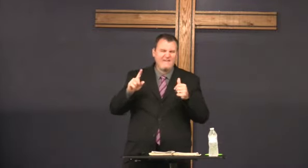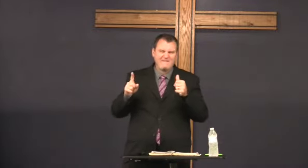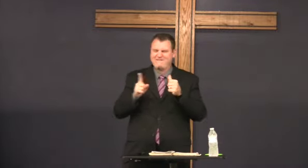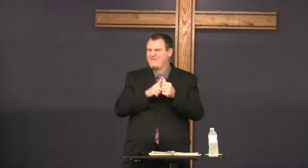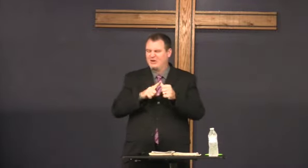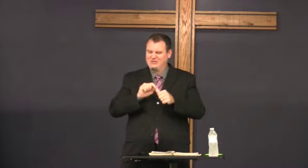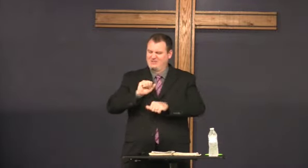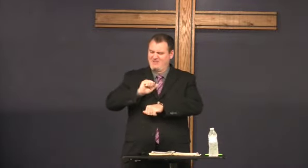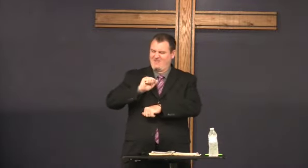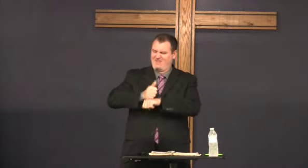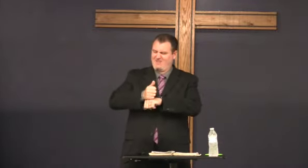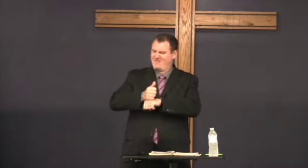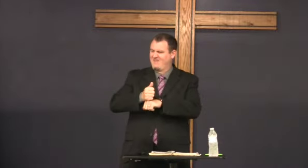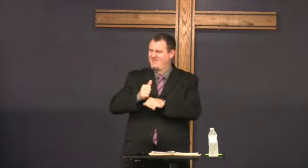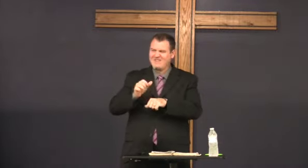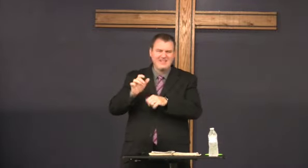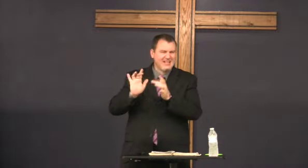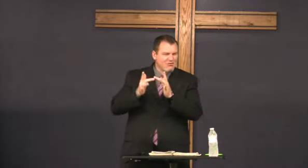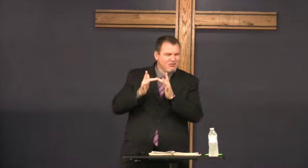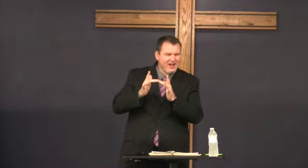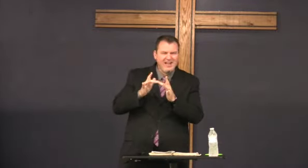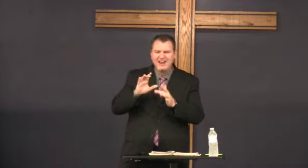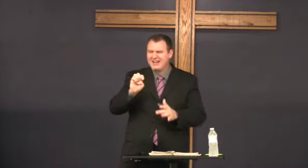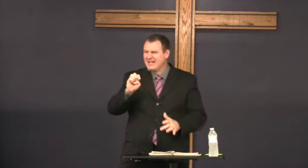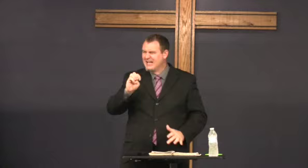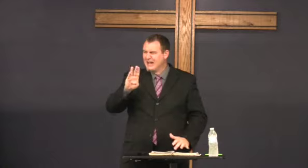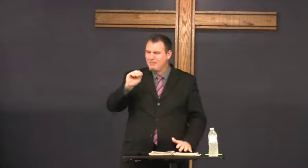I lost $150 in college.